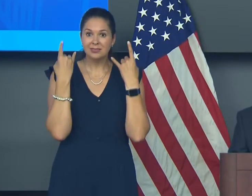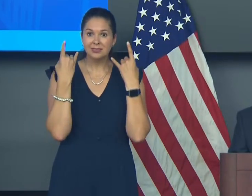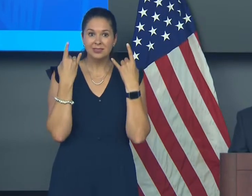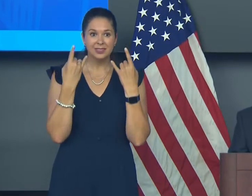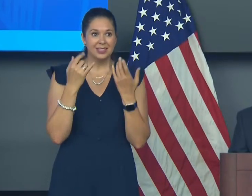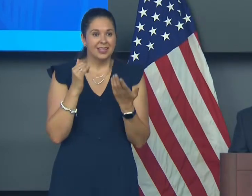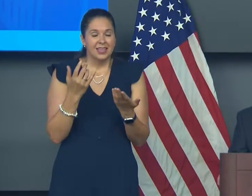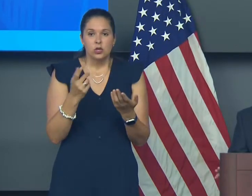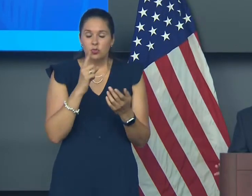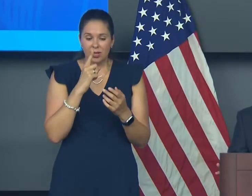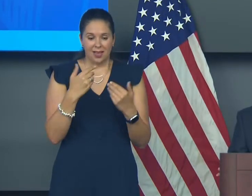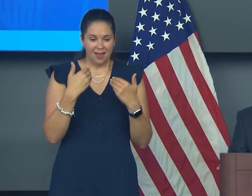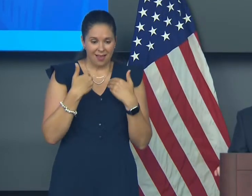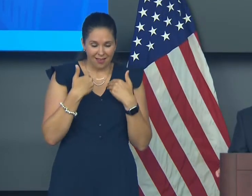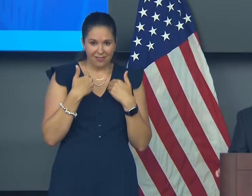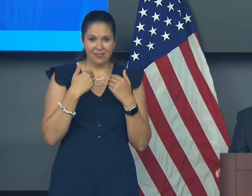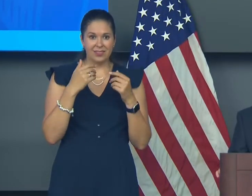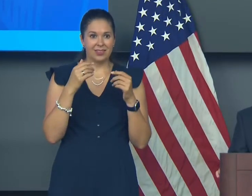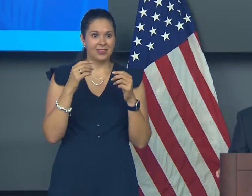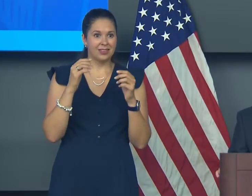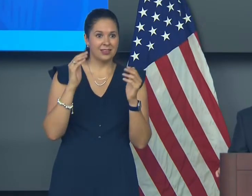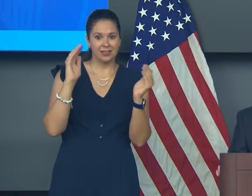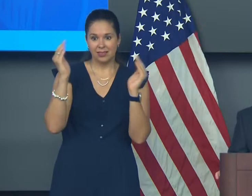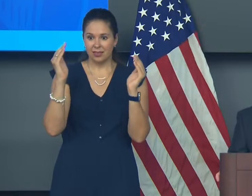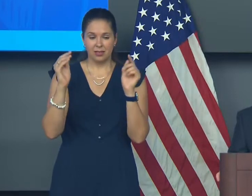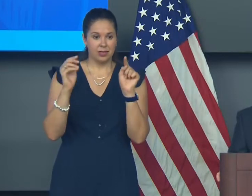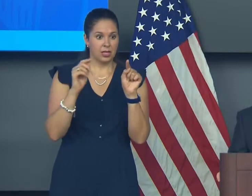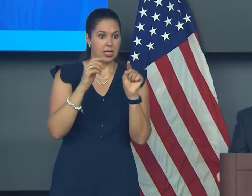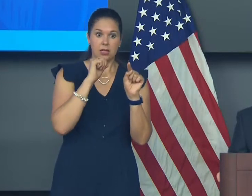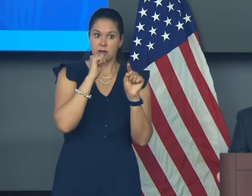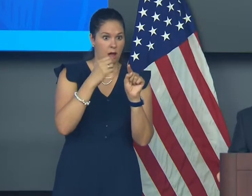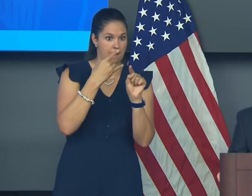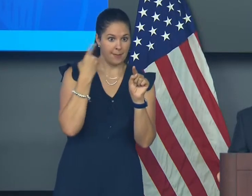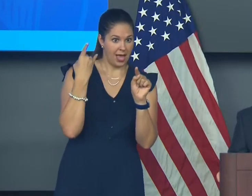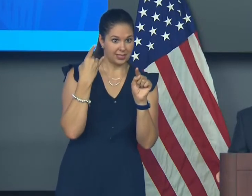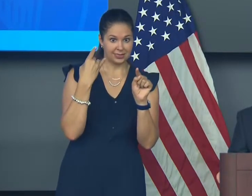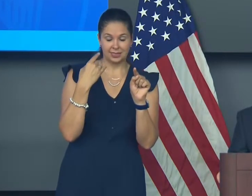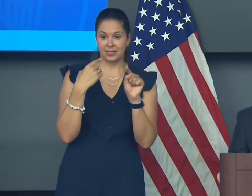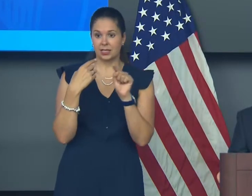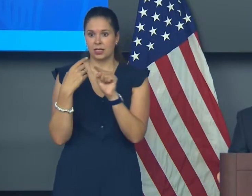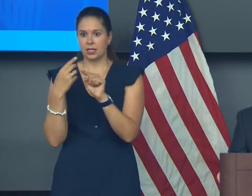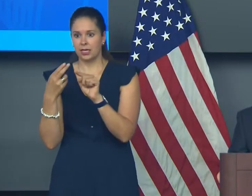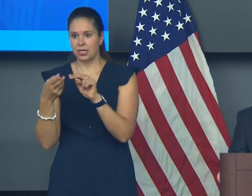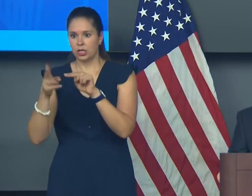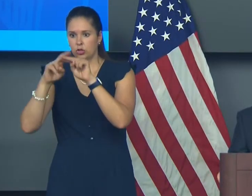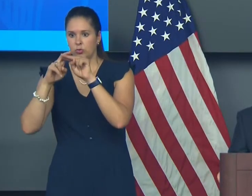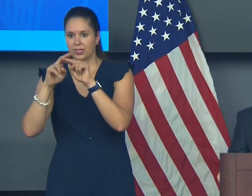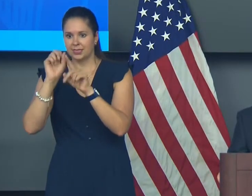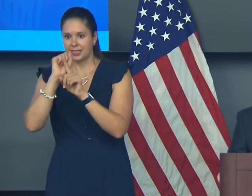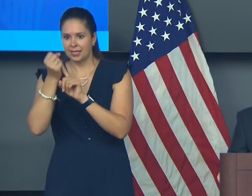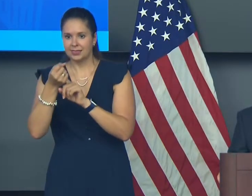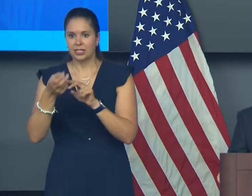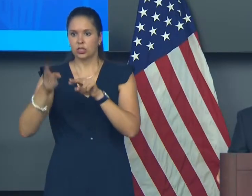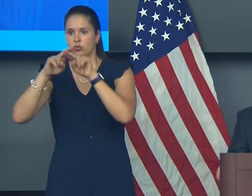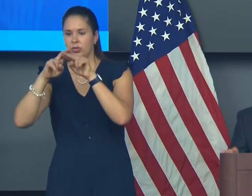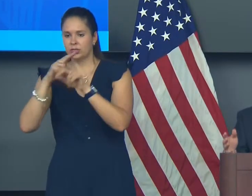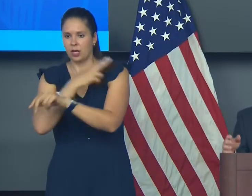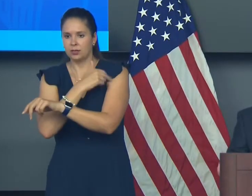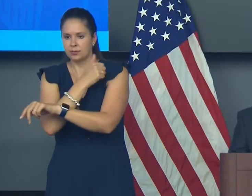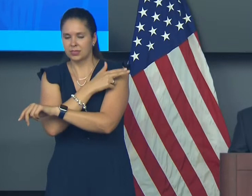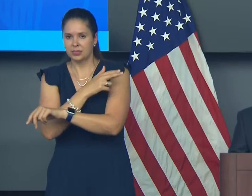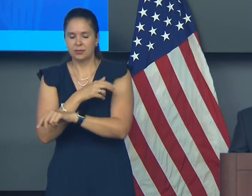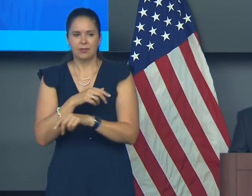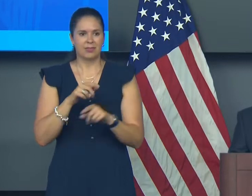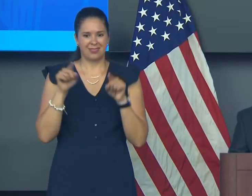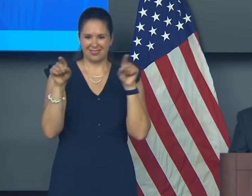there's a direct line between not wearing a mask, increase in cases, increase in hospitalizations, and then the